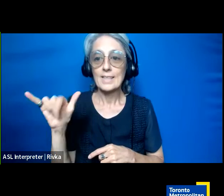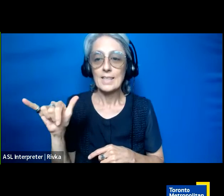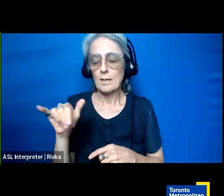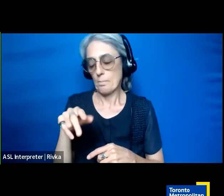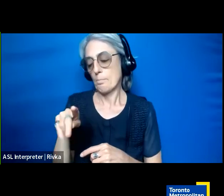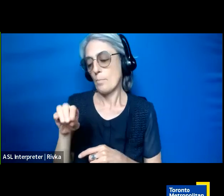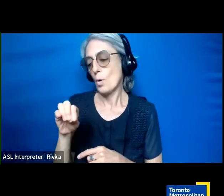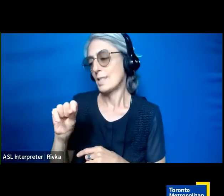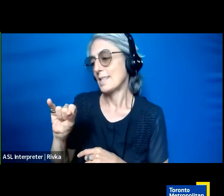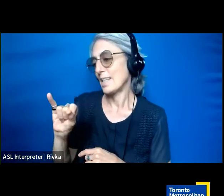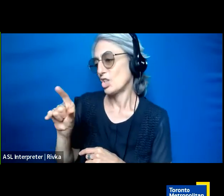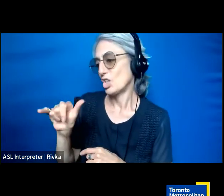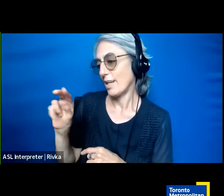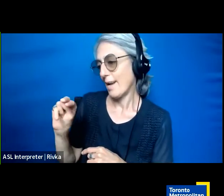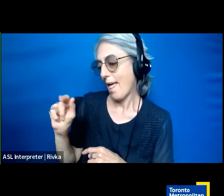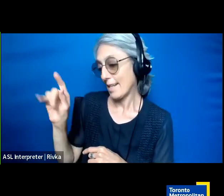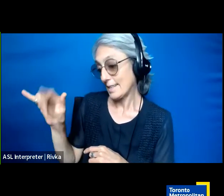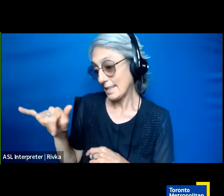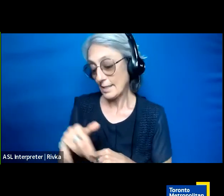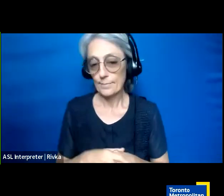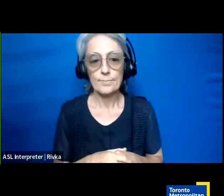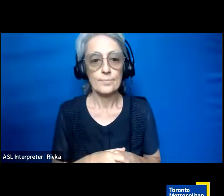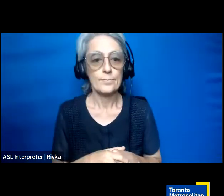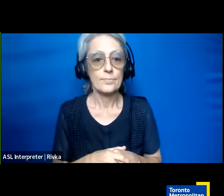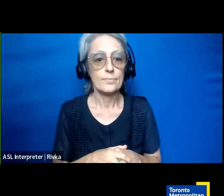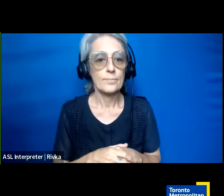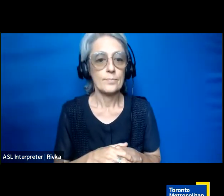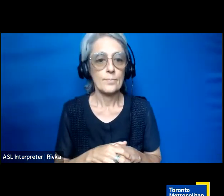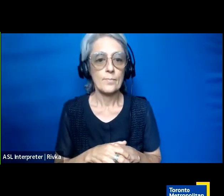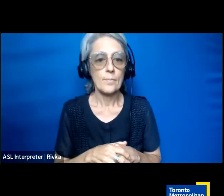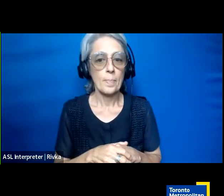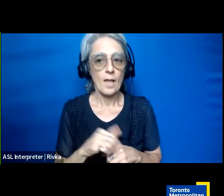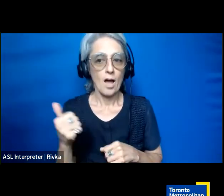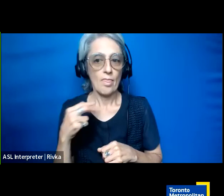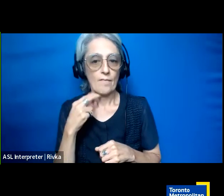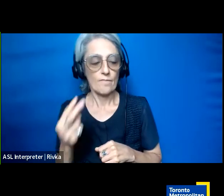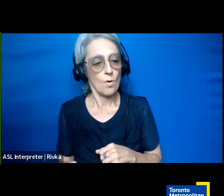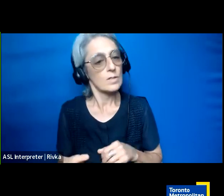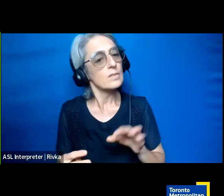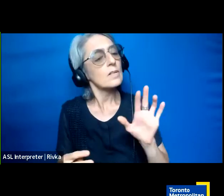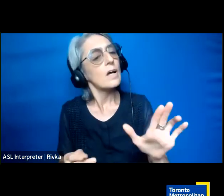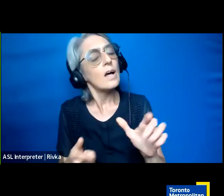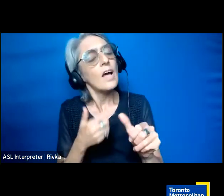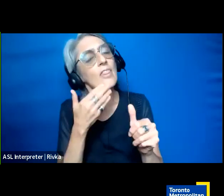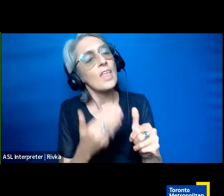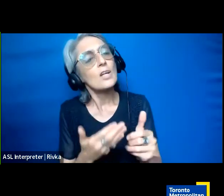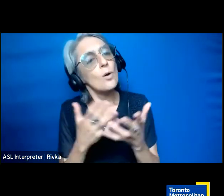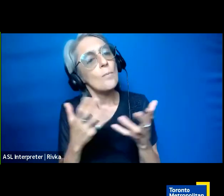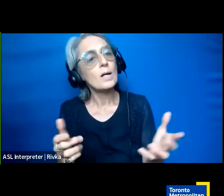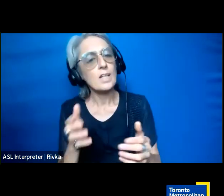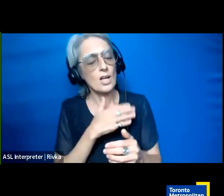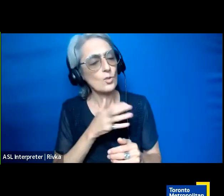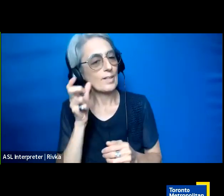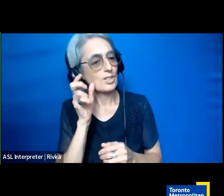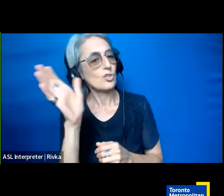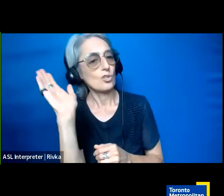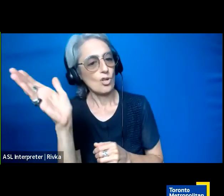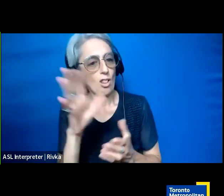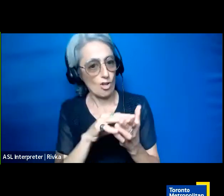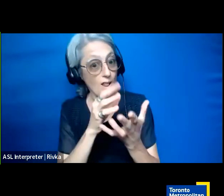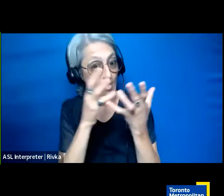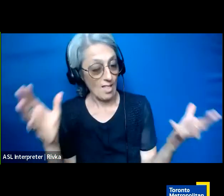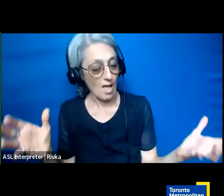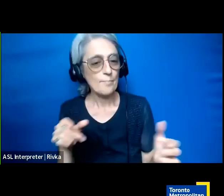Okay. Okay, first, thank you so much. I really enjoyed listening to your talk. I've learned a lot, especially